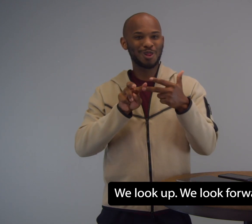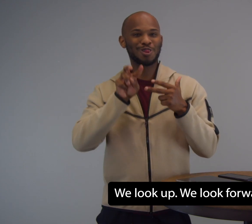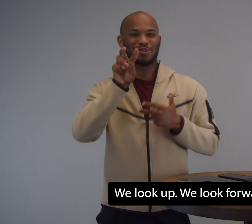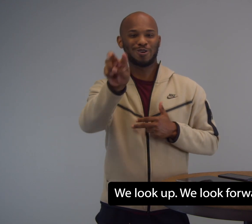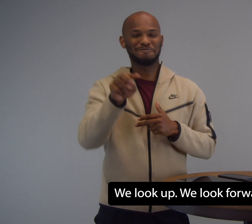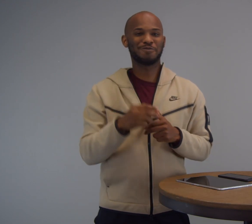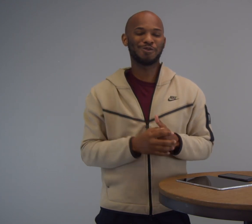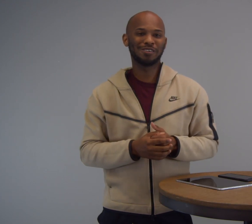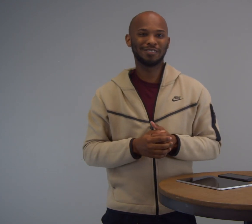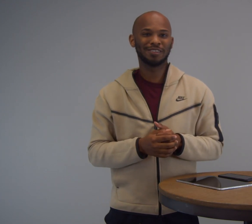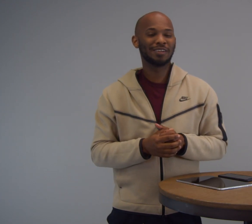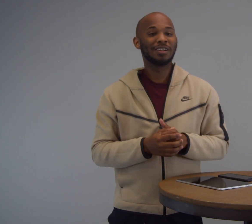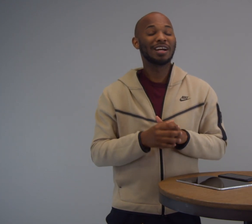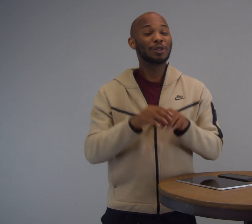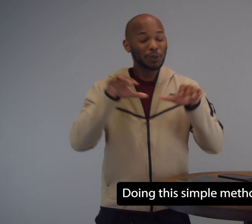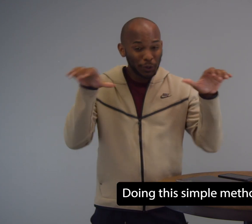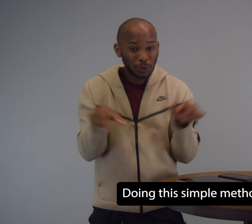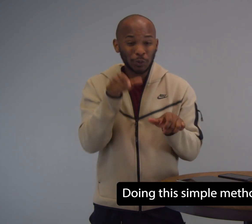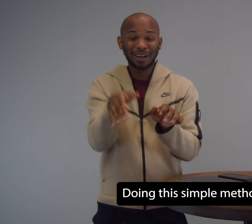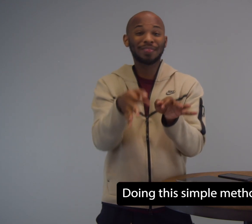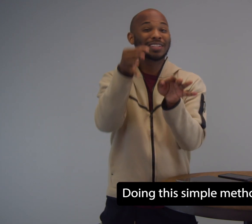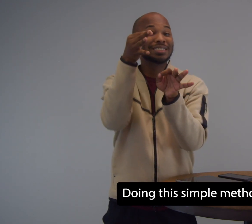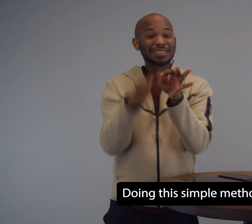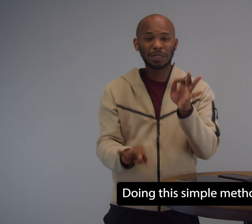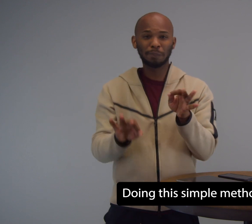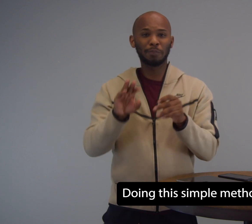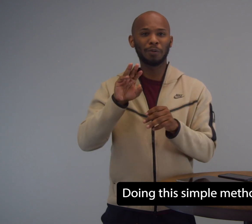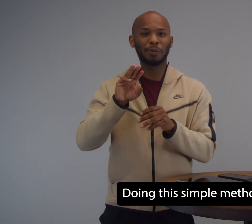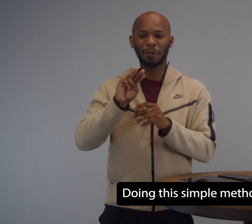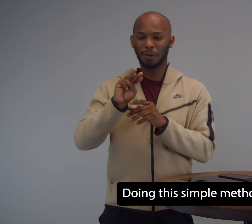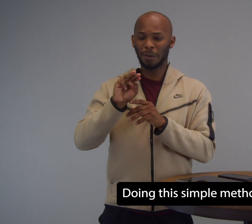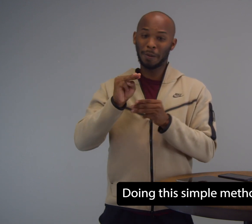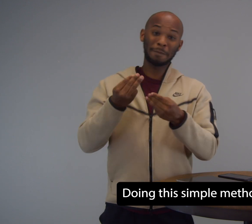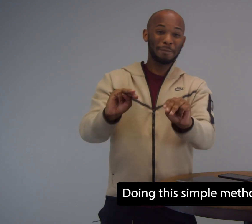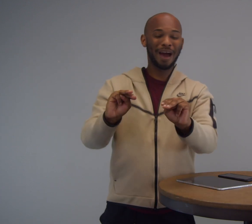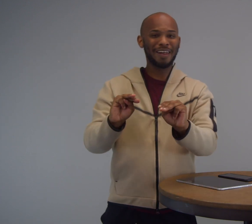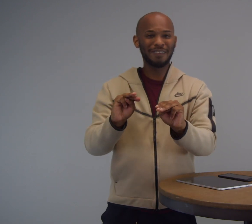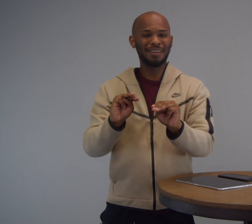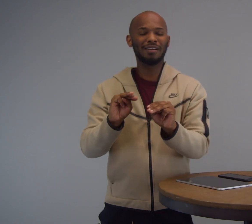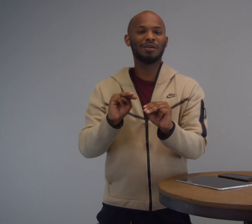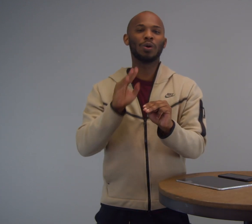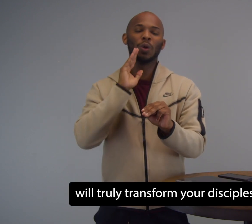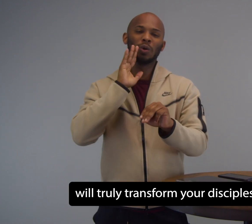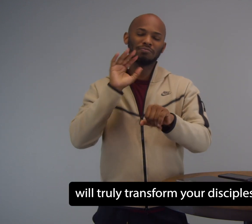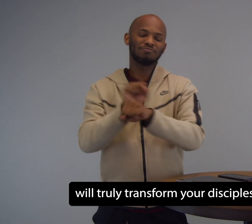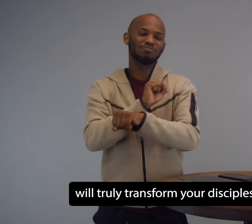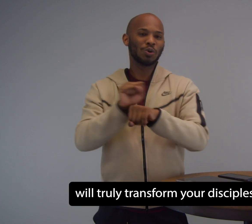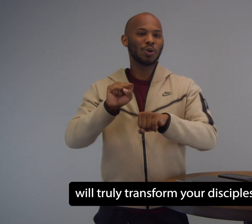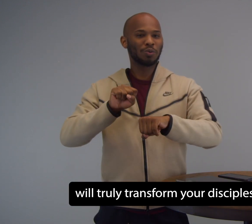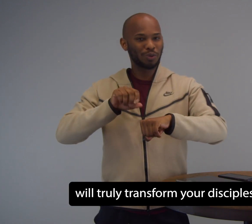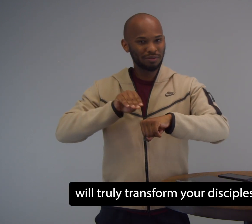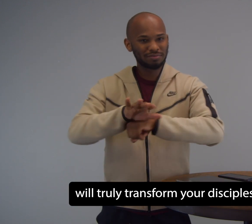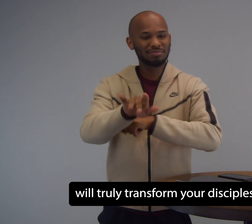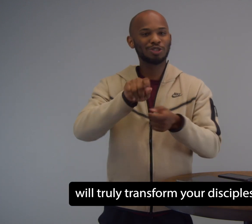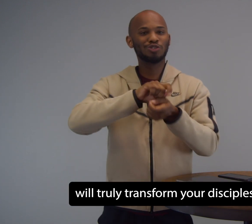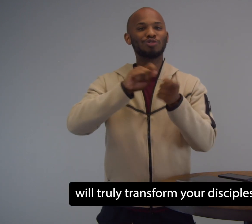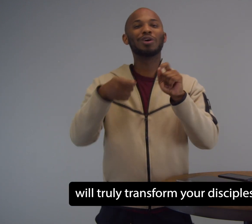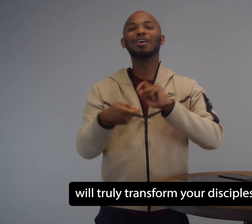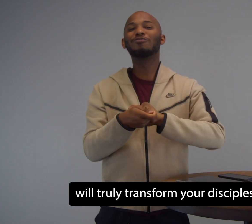We look forward to the